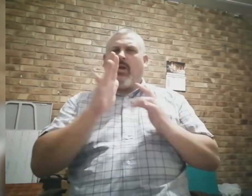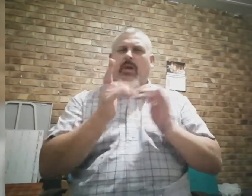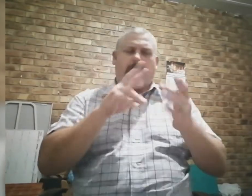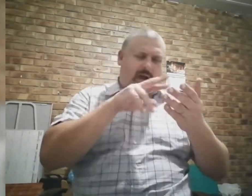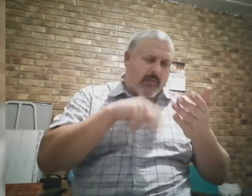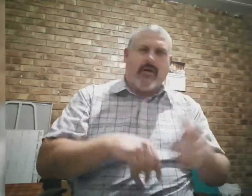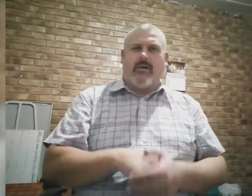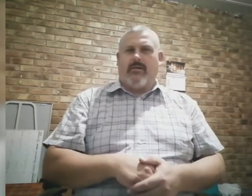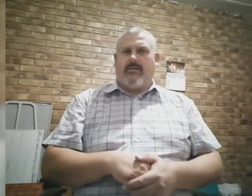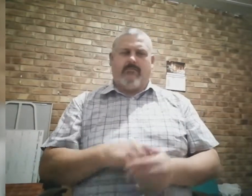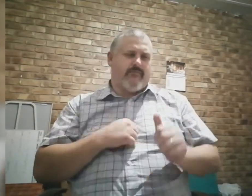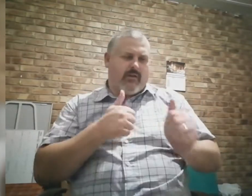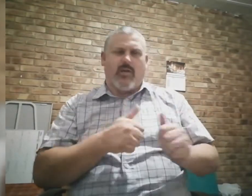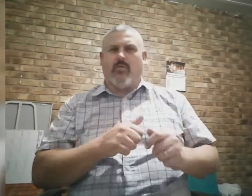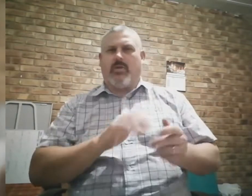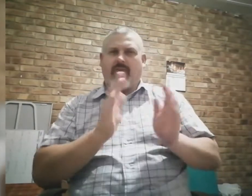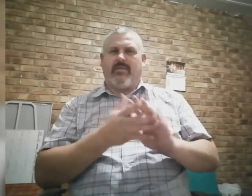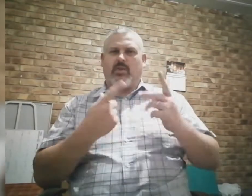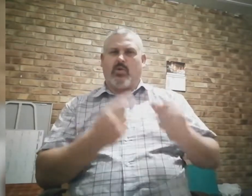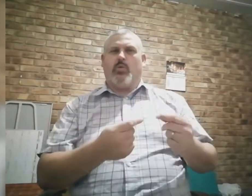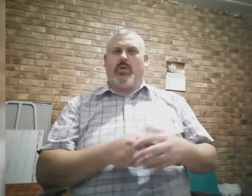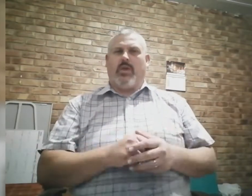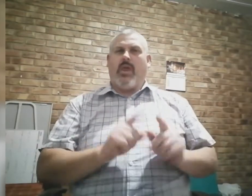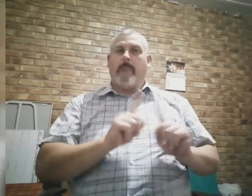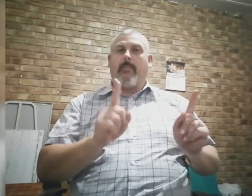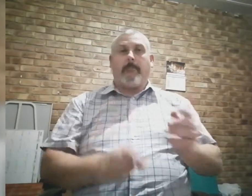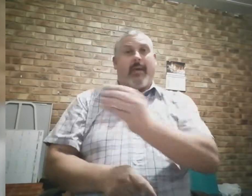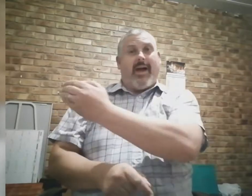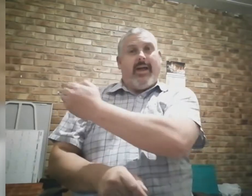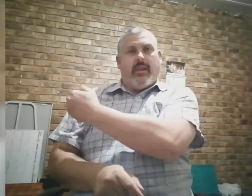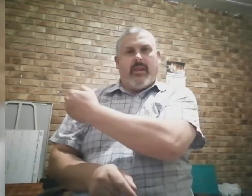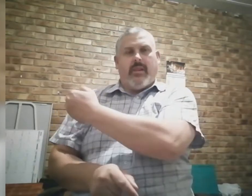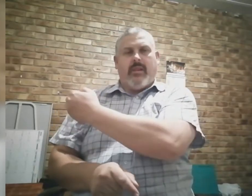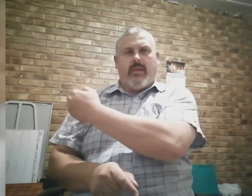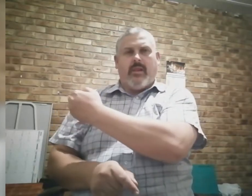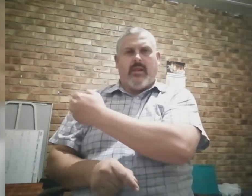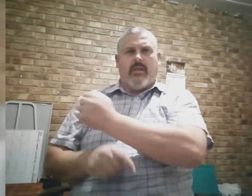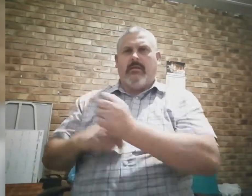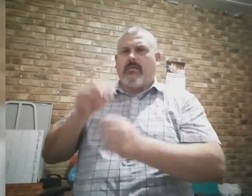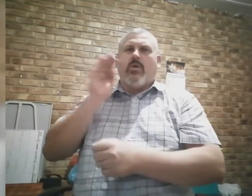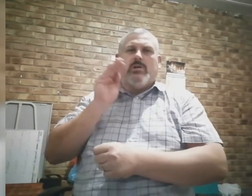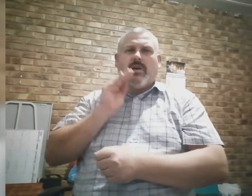his Bible followers, everything to do. But behind worship,